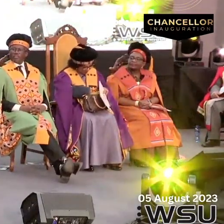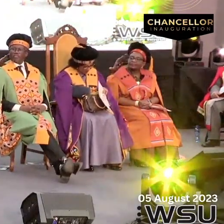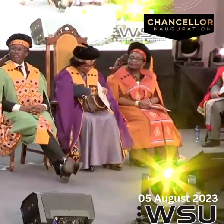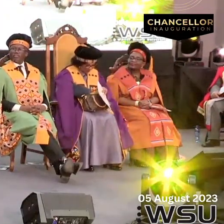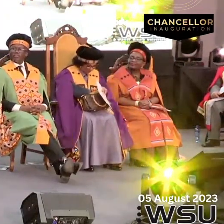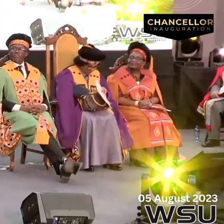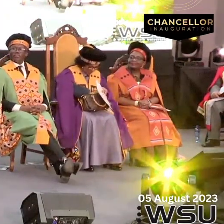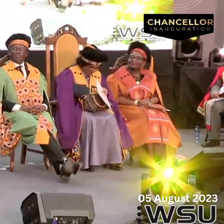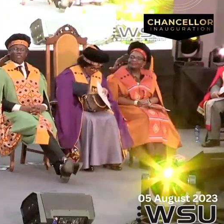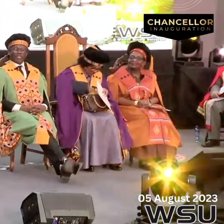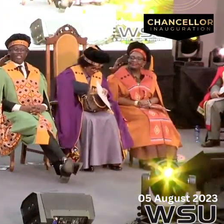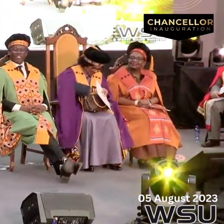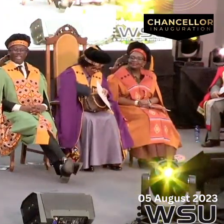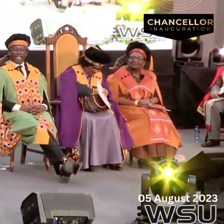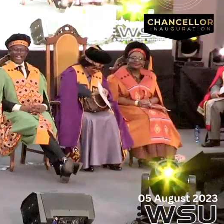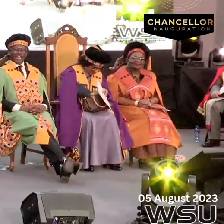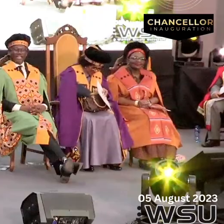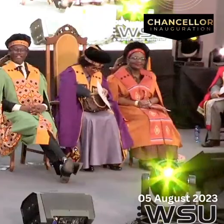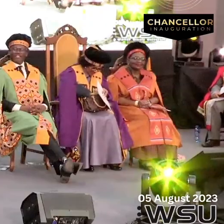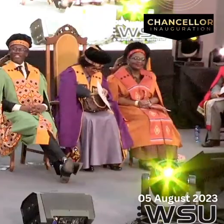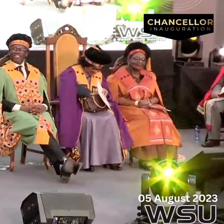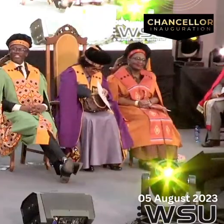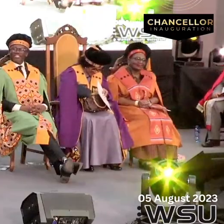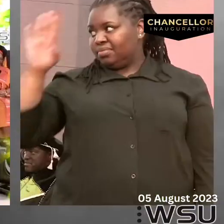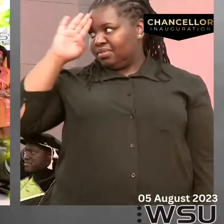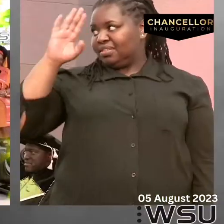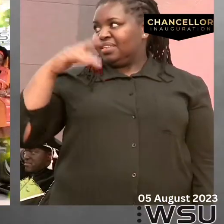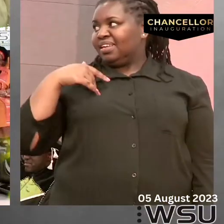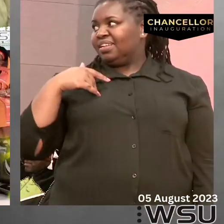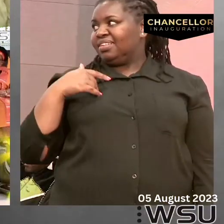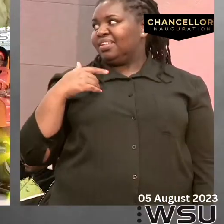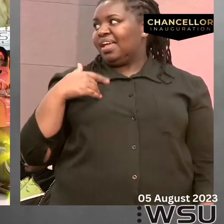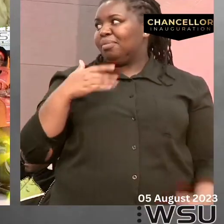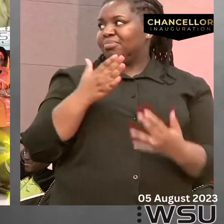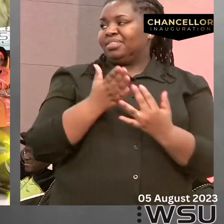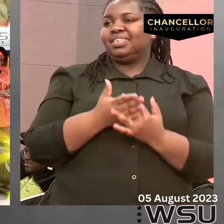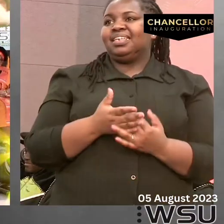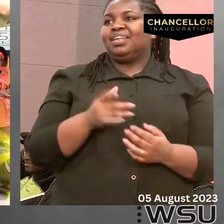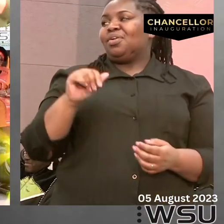Molweni, I know I'm standing between your lunch,